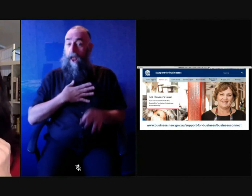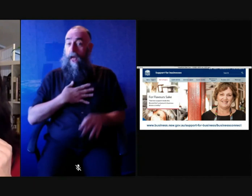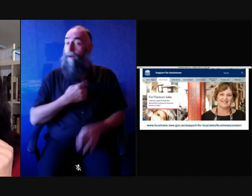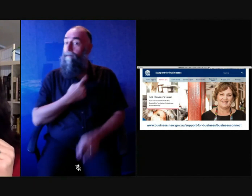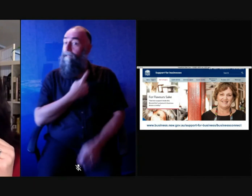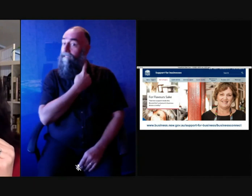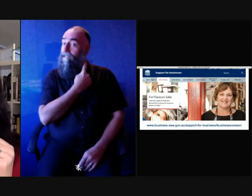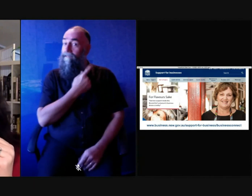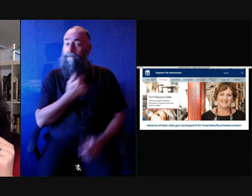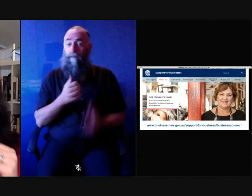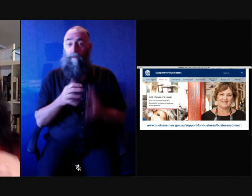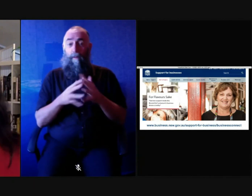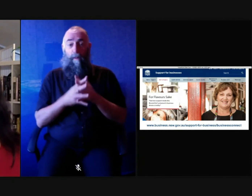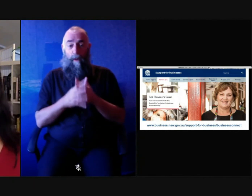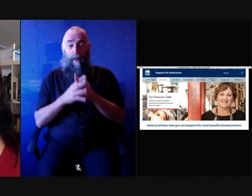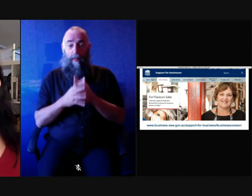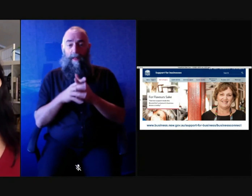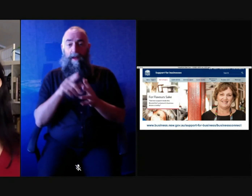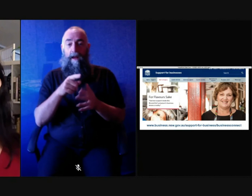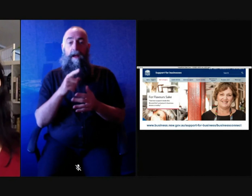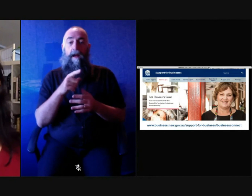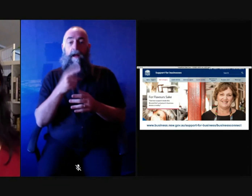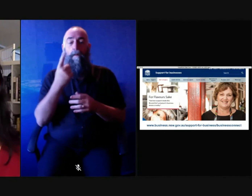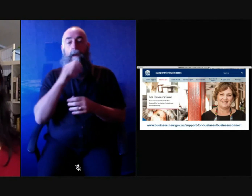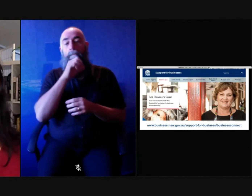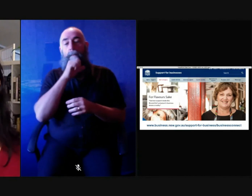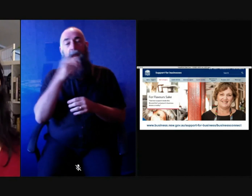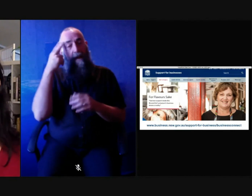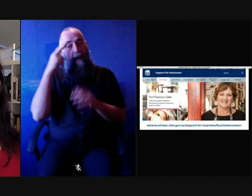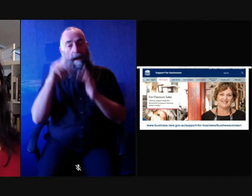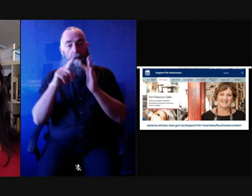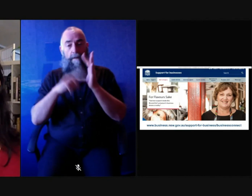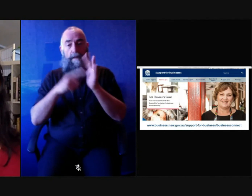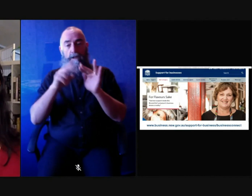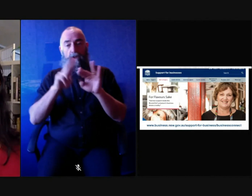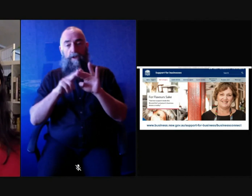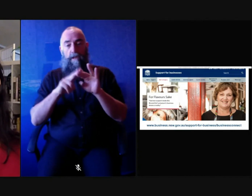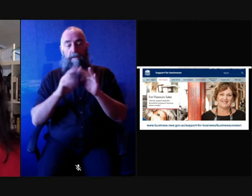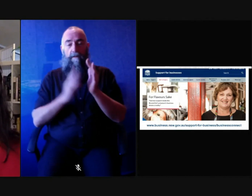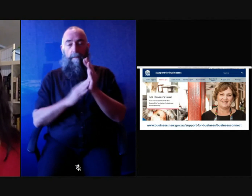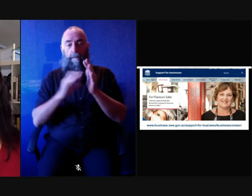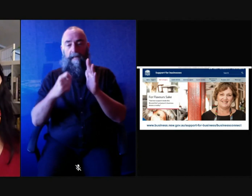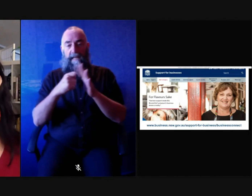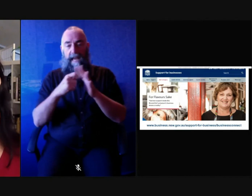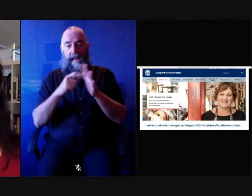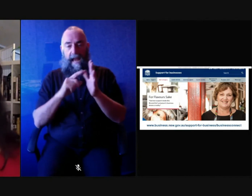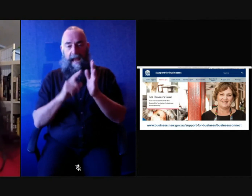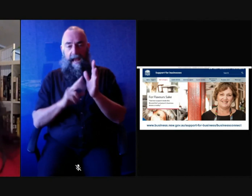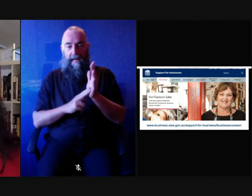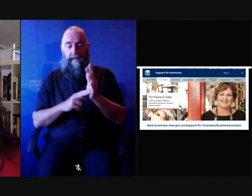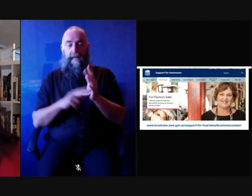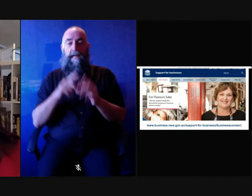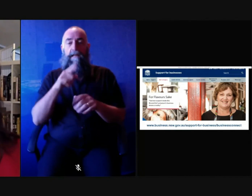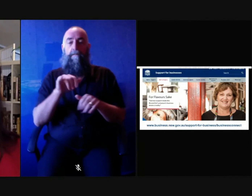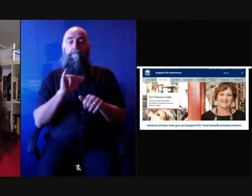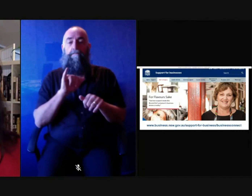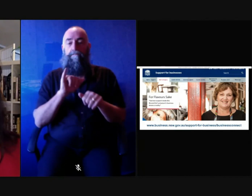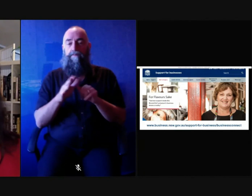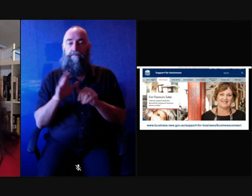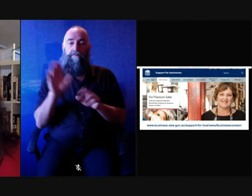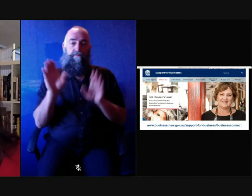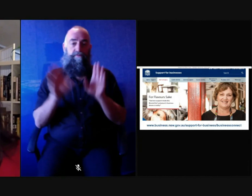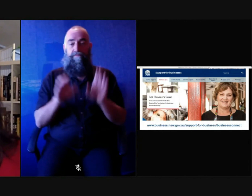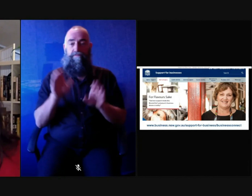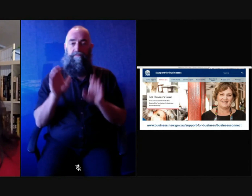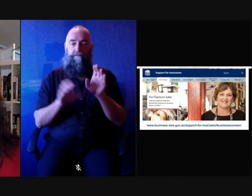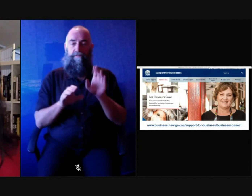These are earrings by an artist called Jeff McCann. We're doing a webinar with him later on today about creative resilience, so I thought I'd give